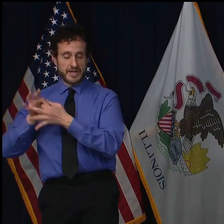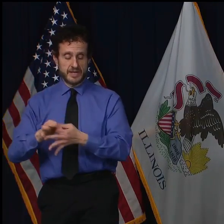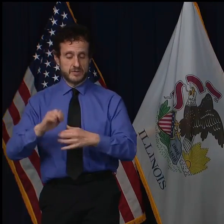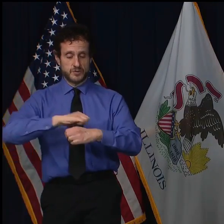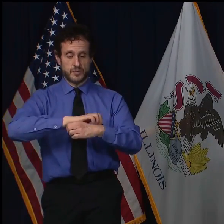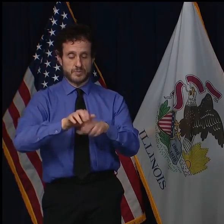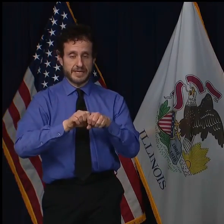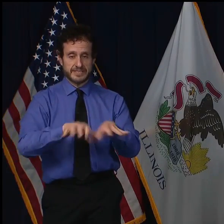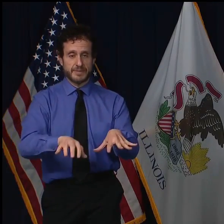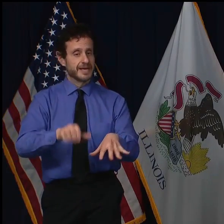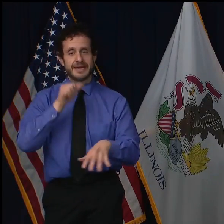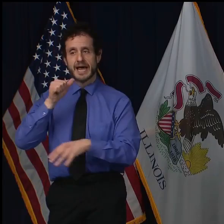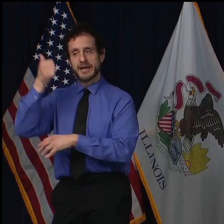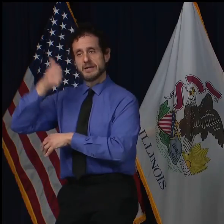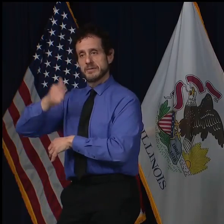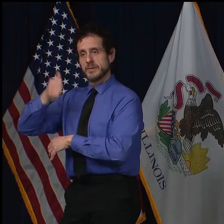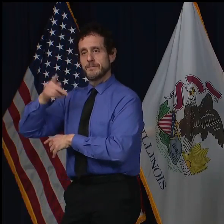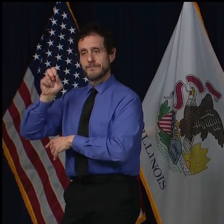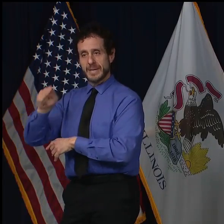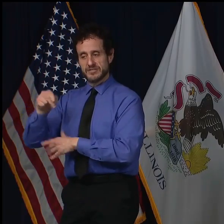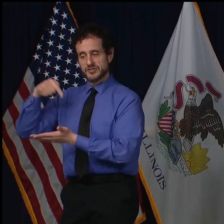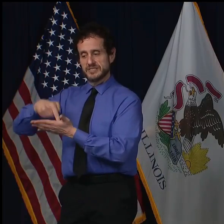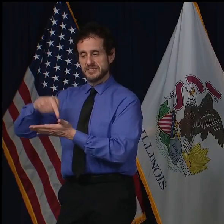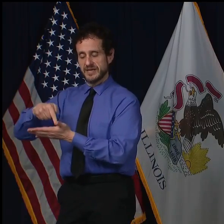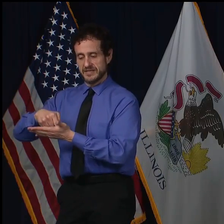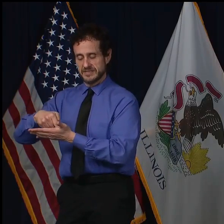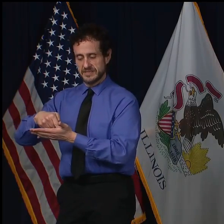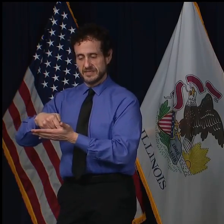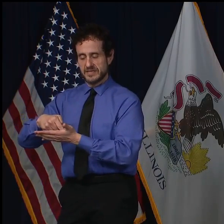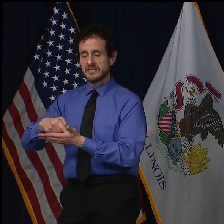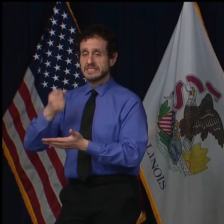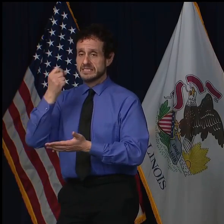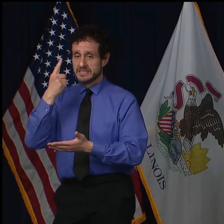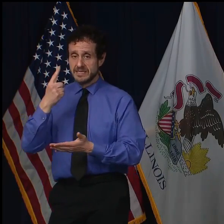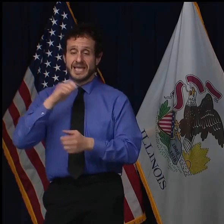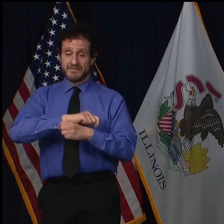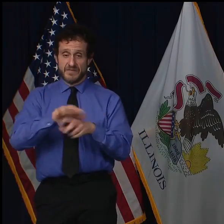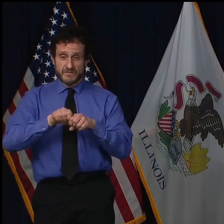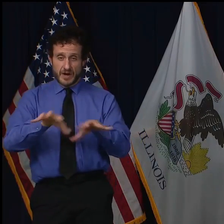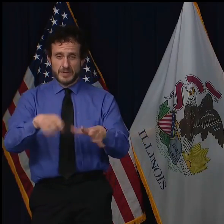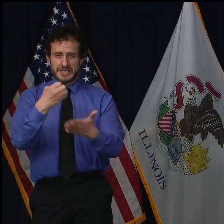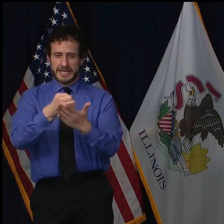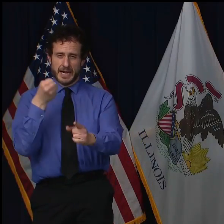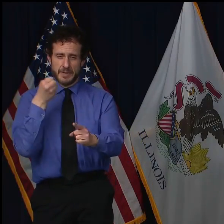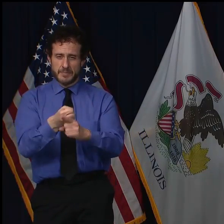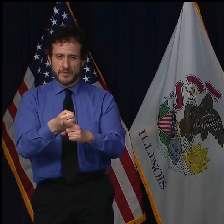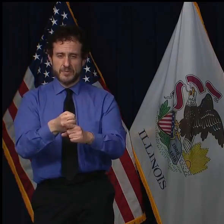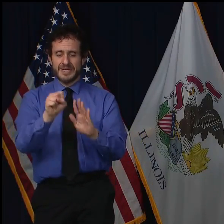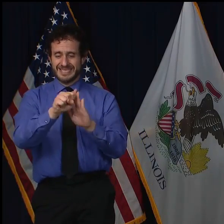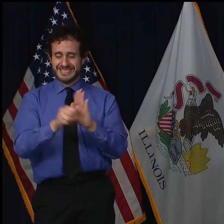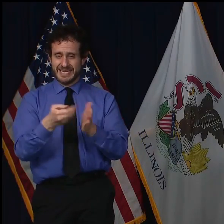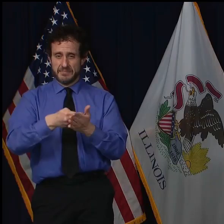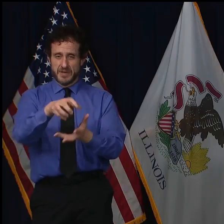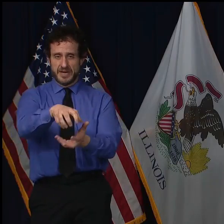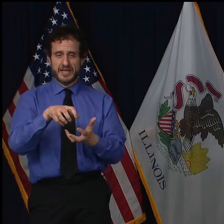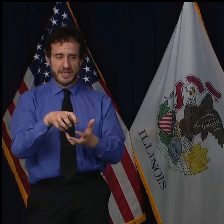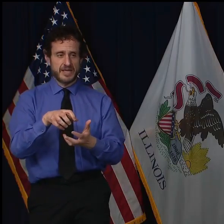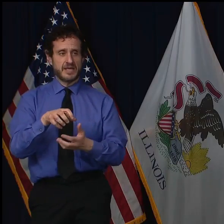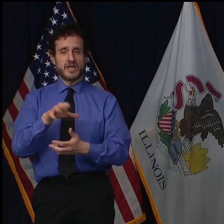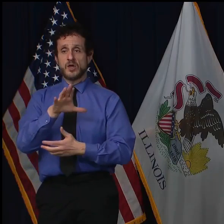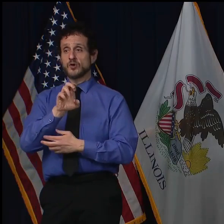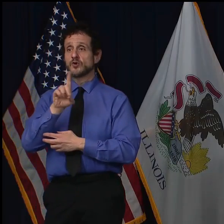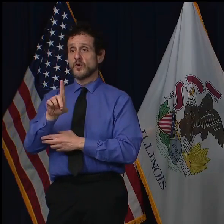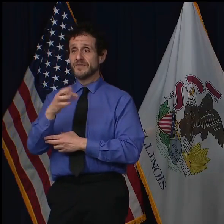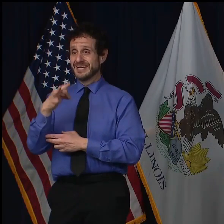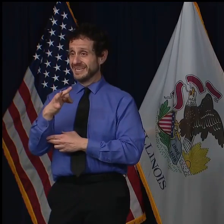for pension debt. Considering the toll the virus took on state tax revenues, can you make the argument that COVID-19 blew a hole in our ability